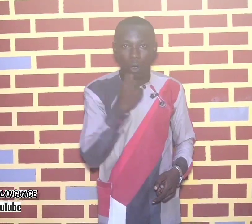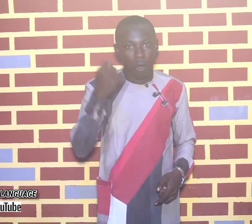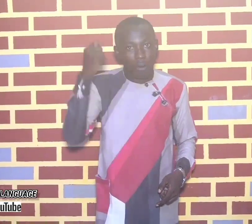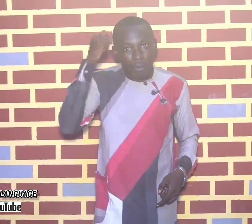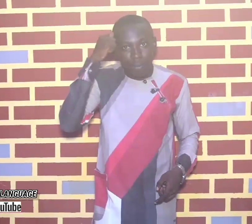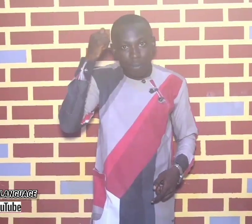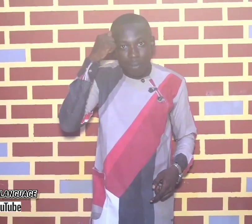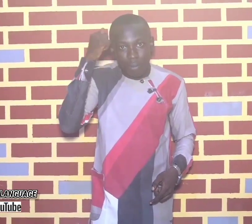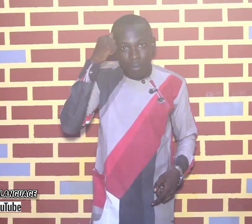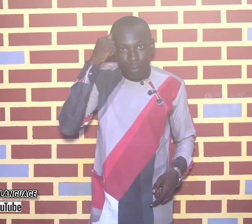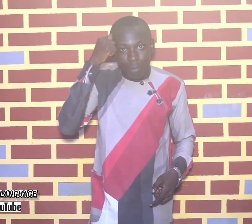Or